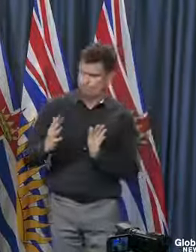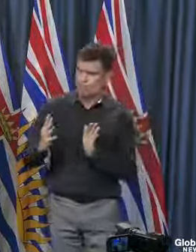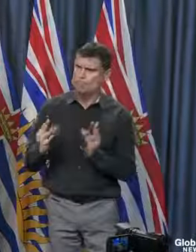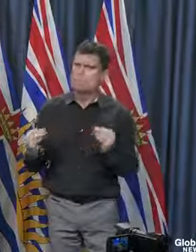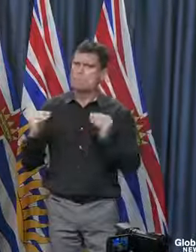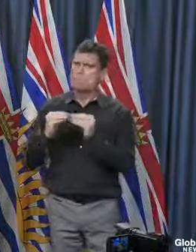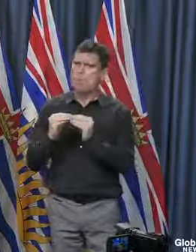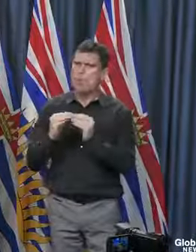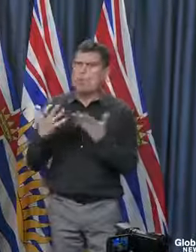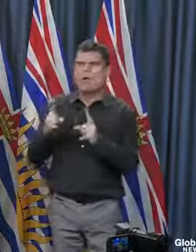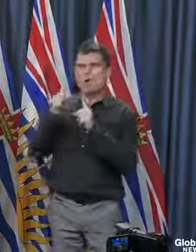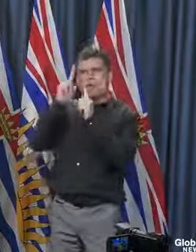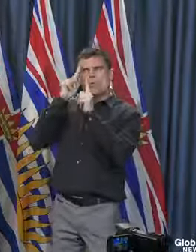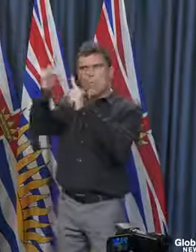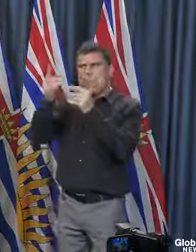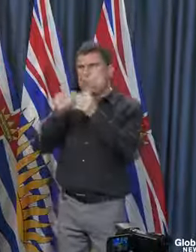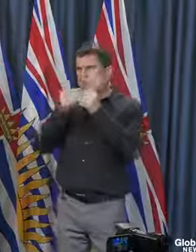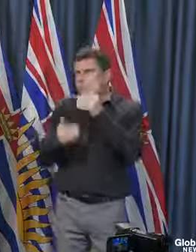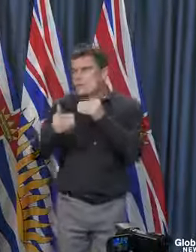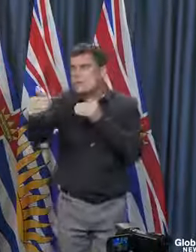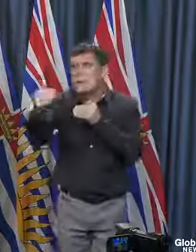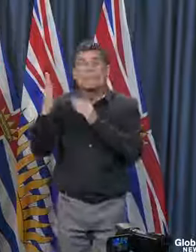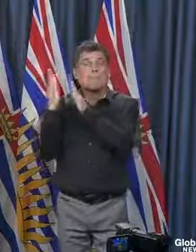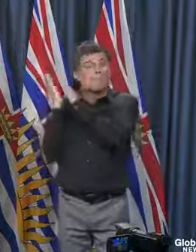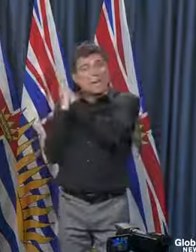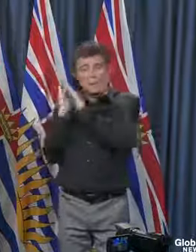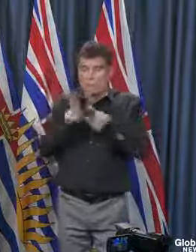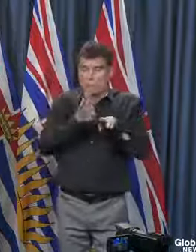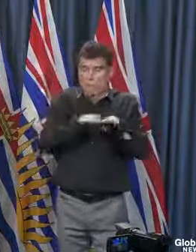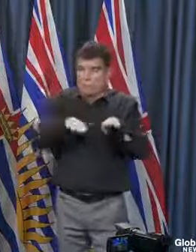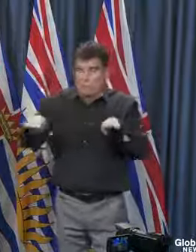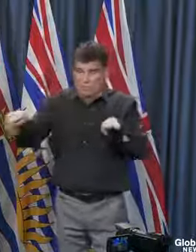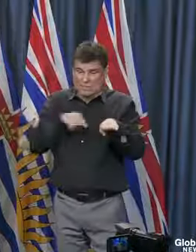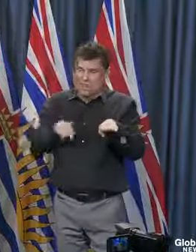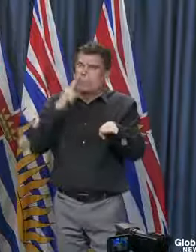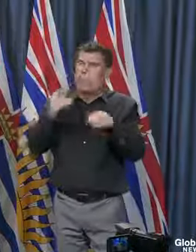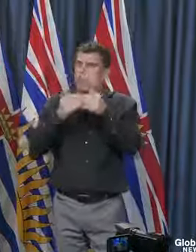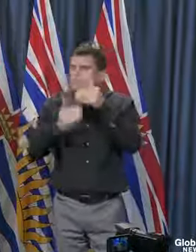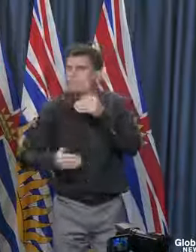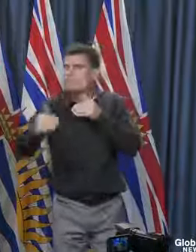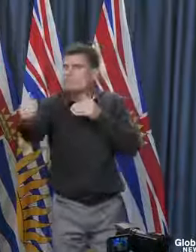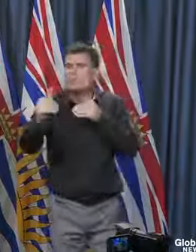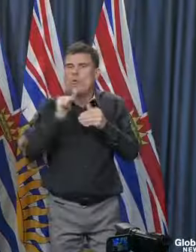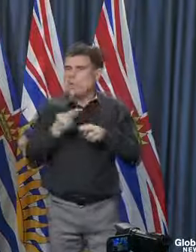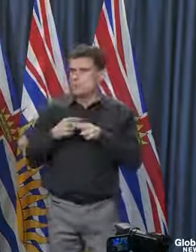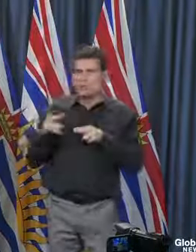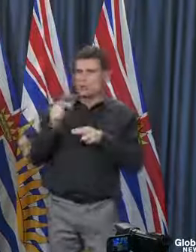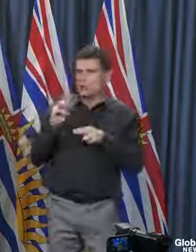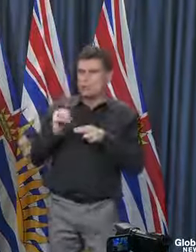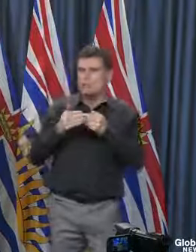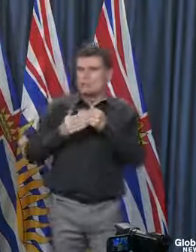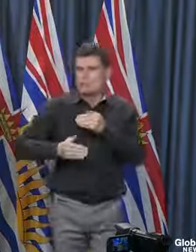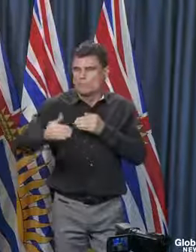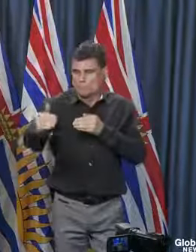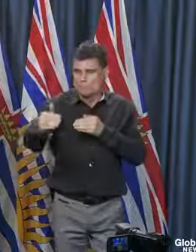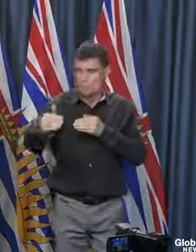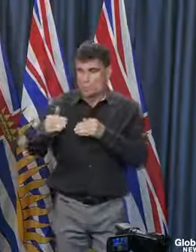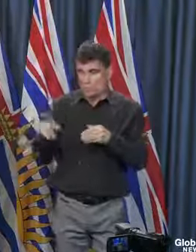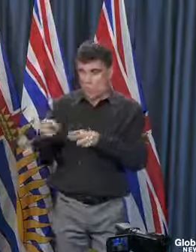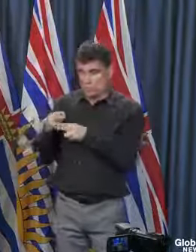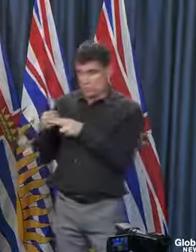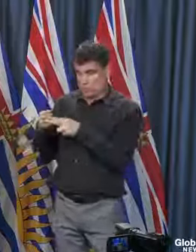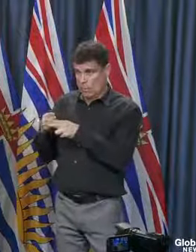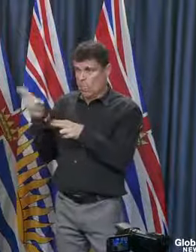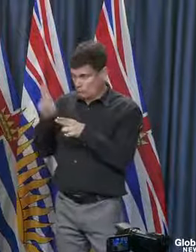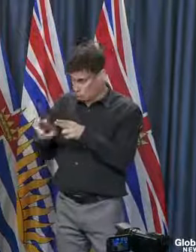decant people from acute care who don't need to be there and provide more space for activities in acute care. Taking collectively